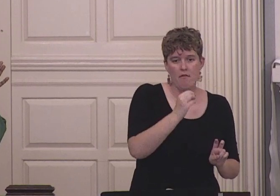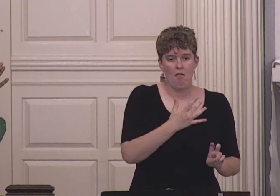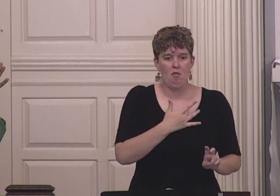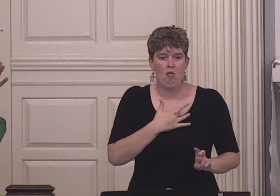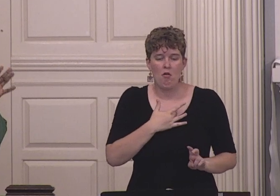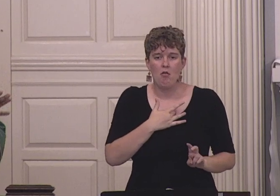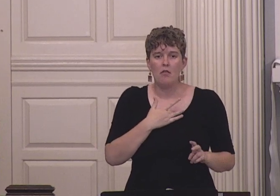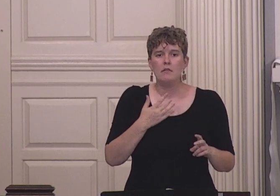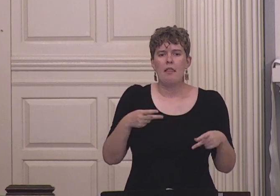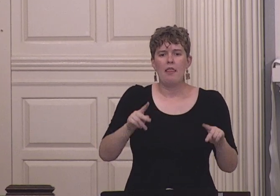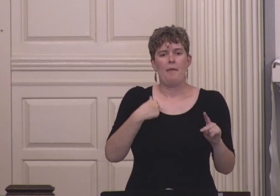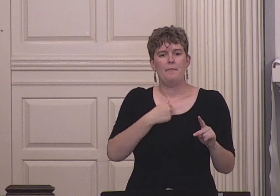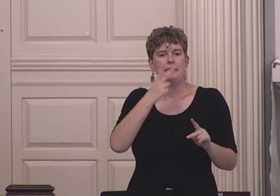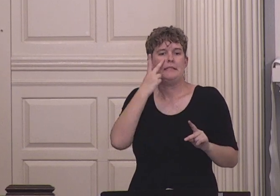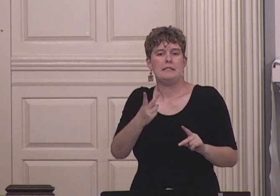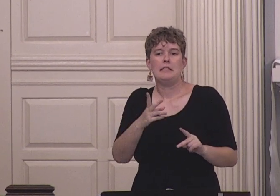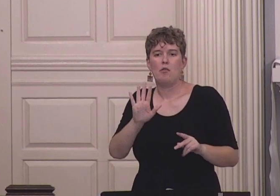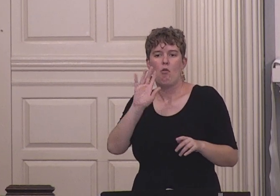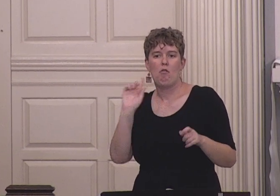you take on them.